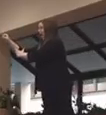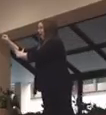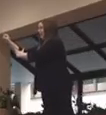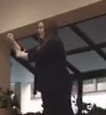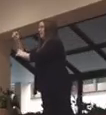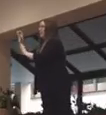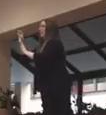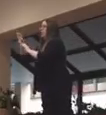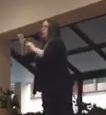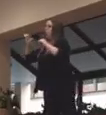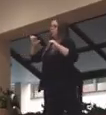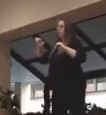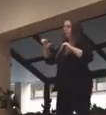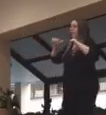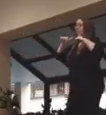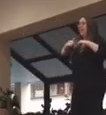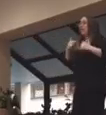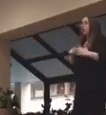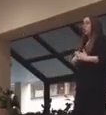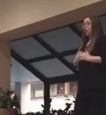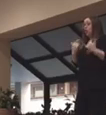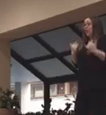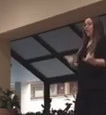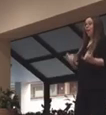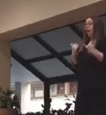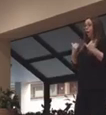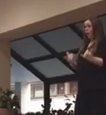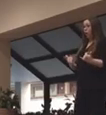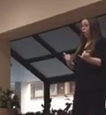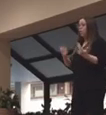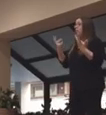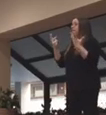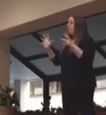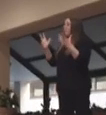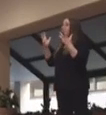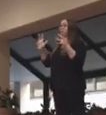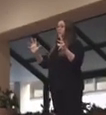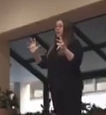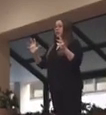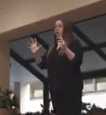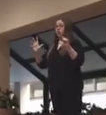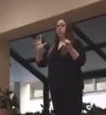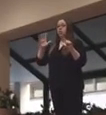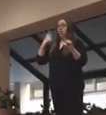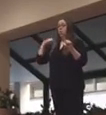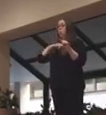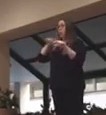In the blog that I said, it did say spring, but let me go back. It is already started.